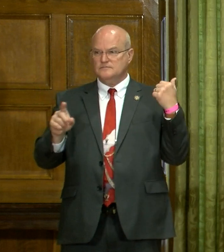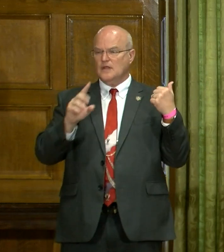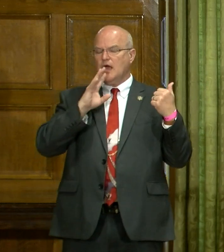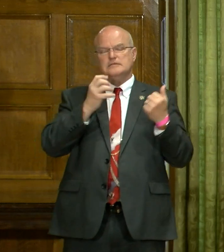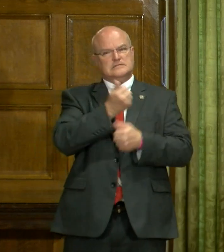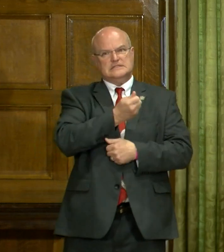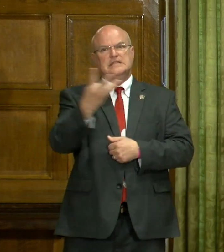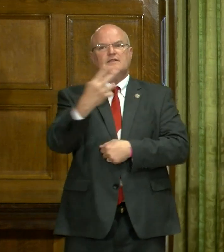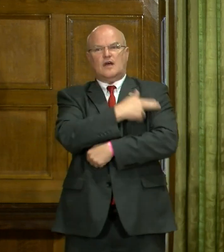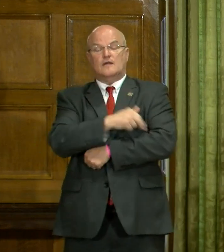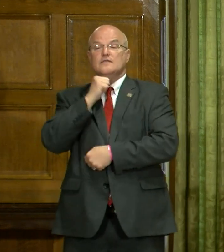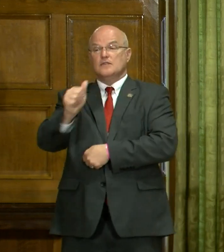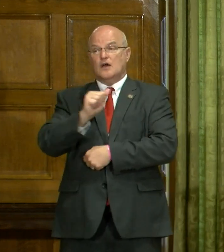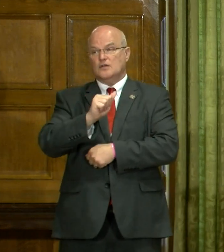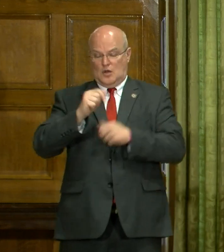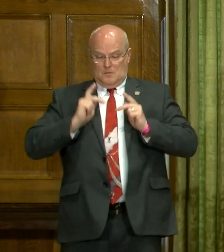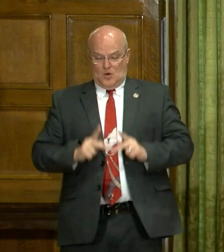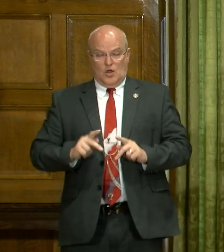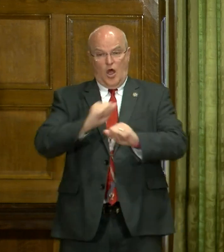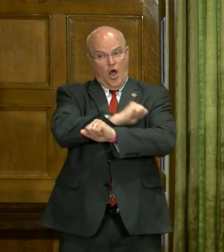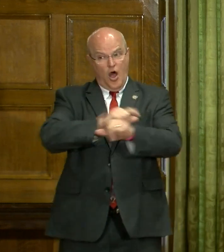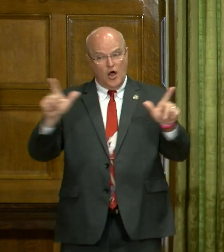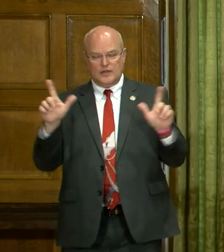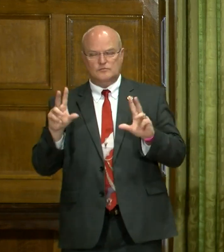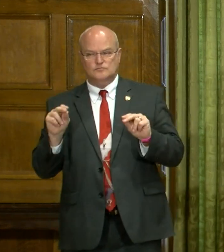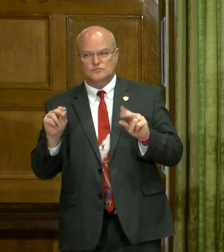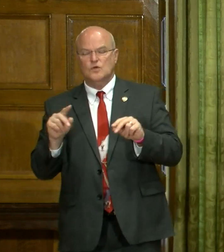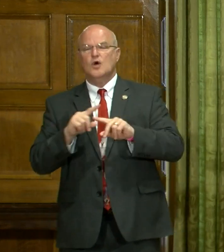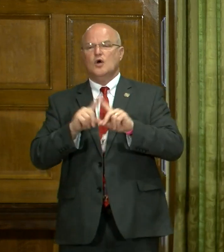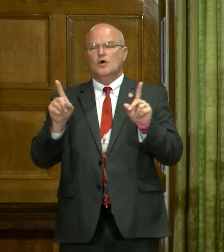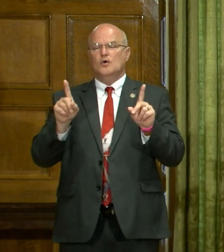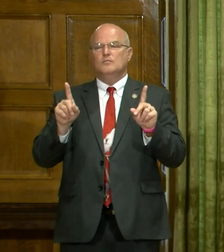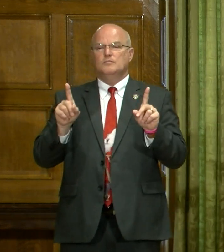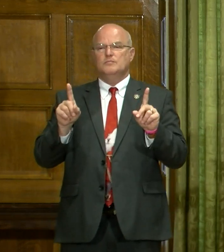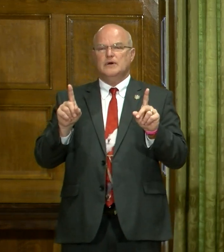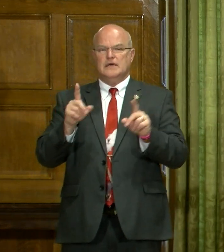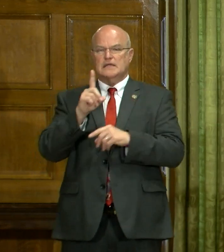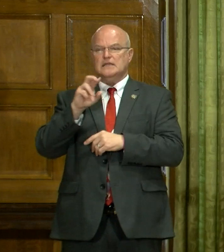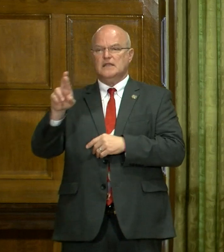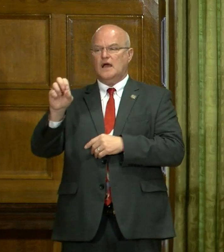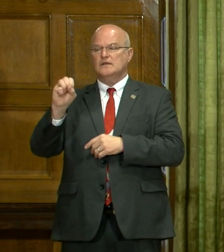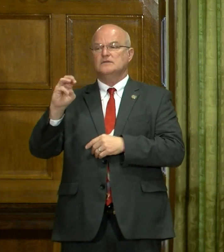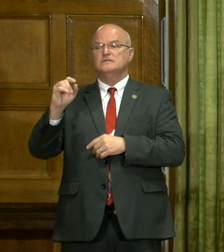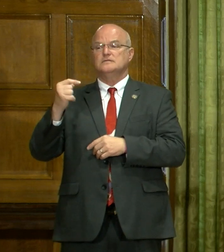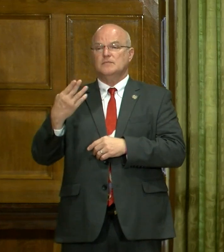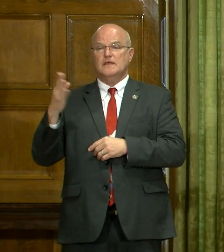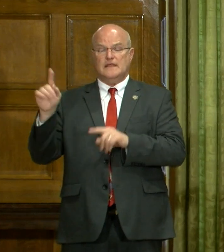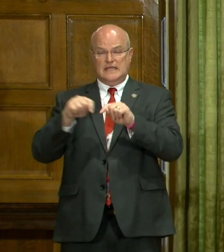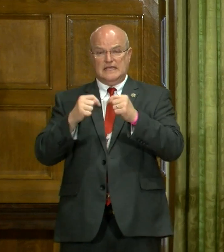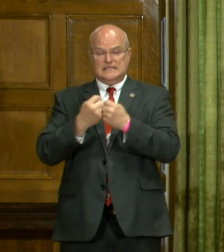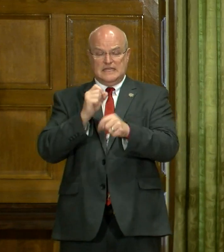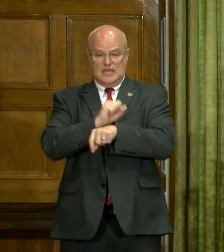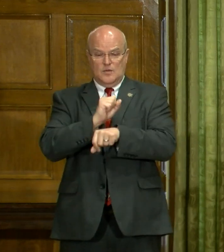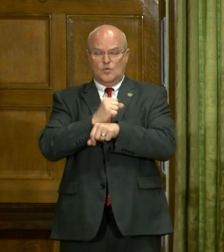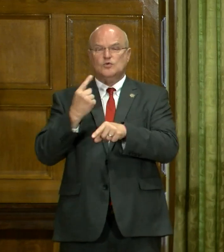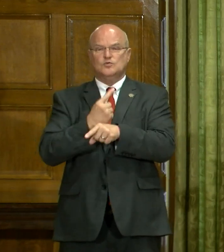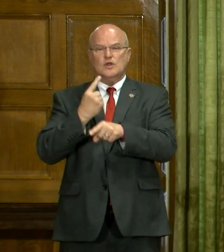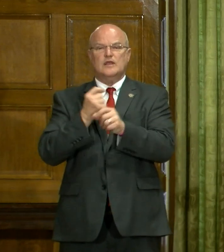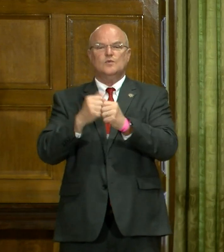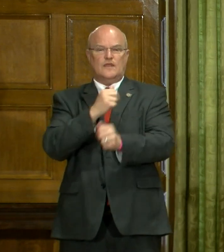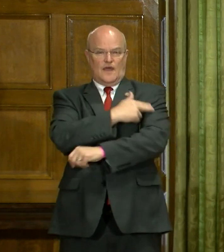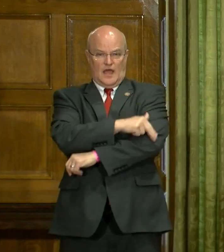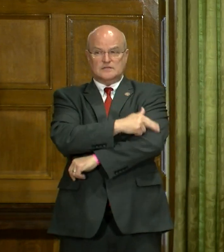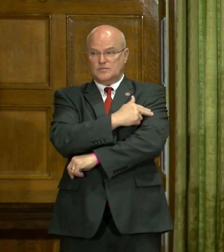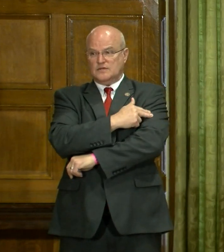talked to numerous hospitals. I did not talk personally to all the hospitals. And of course, Dr. Smith, his team works regularly with